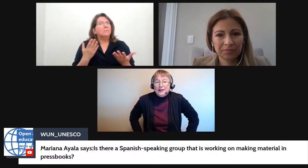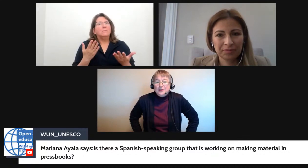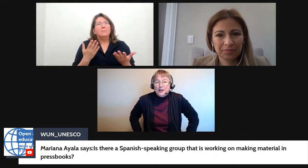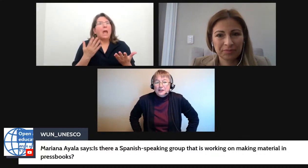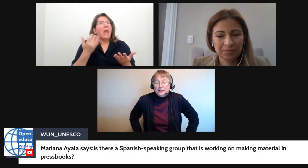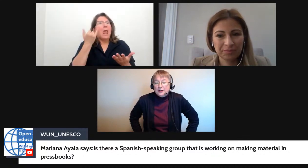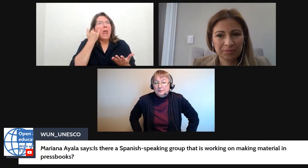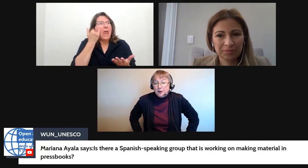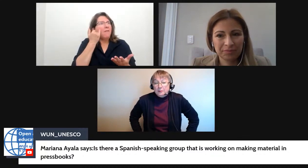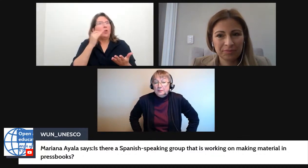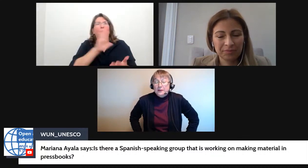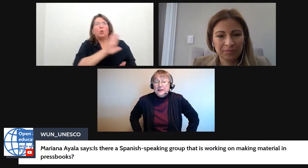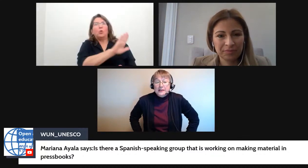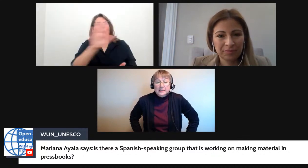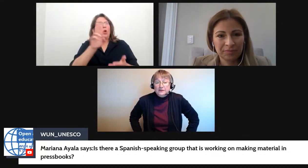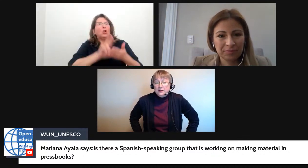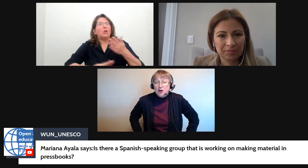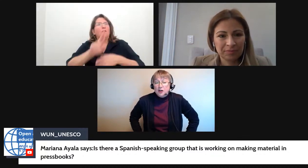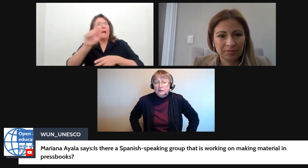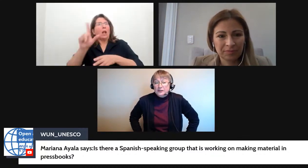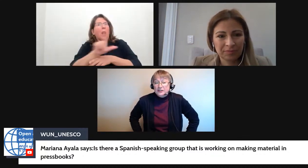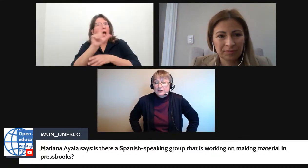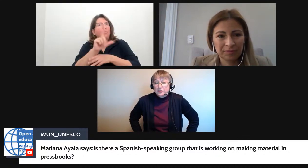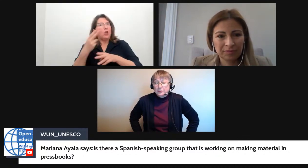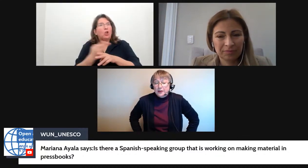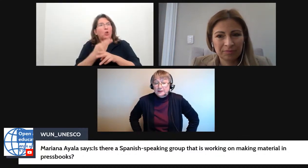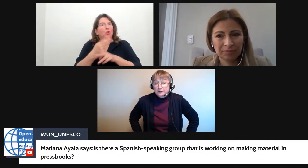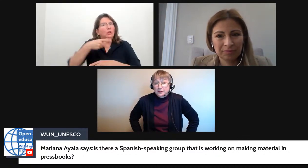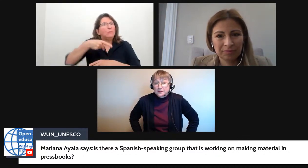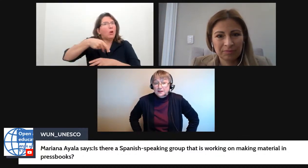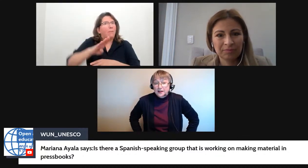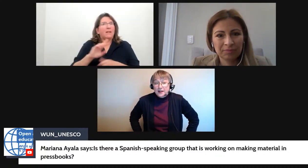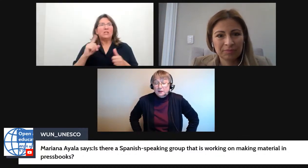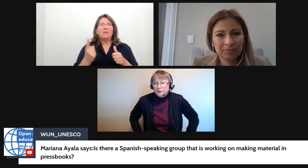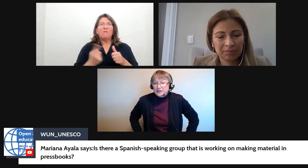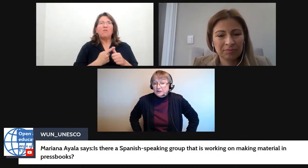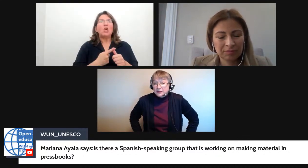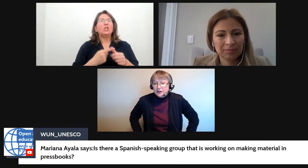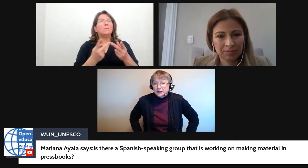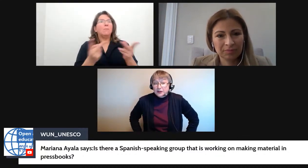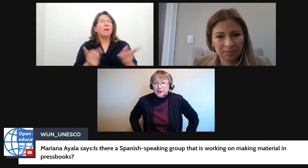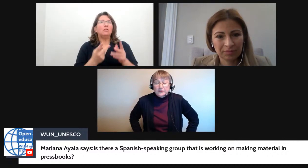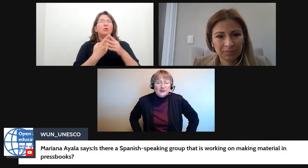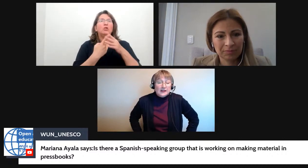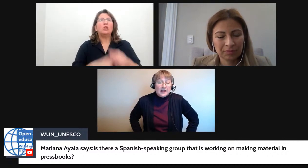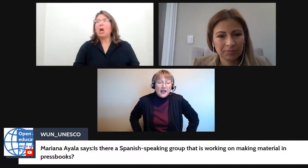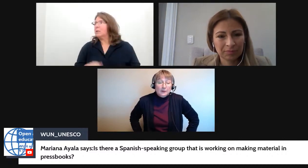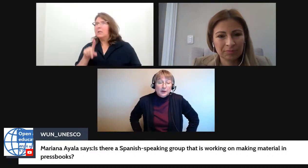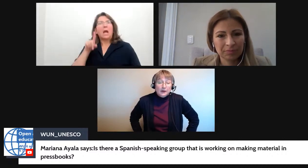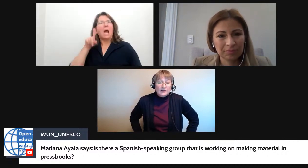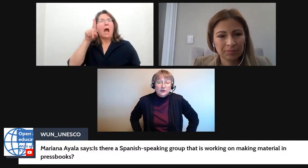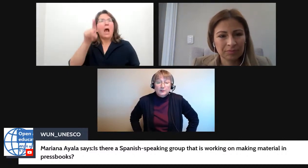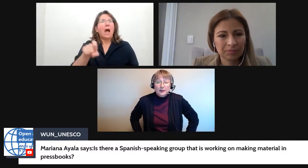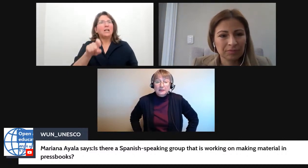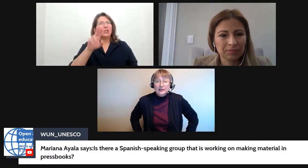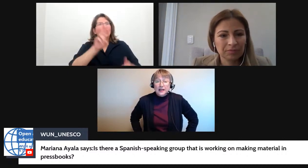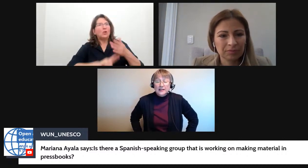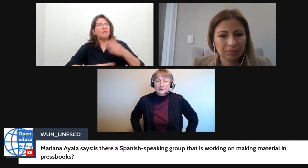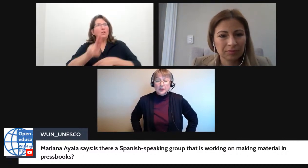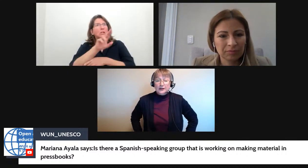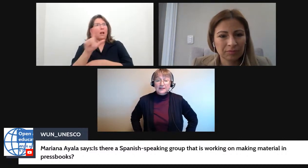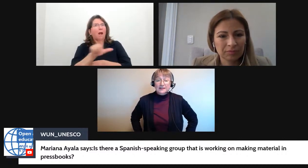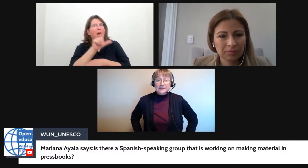audience. So I'm not sure. Probably if you can't reach out to PressBooks, reach out to your university libraries or your